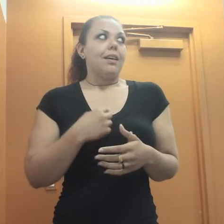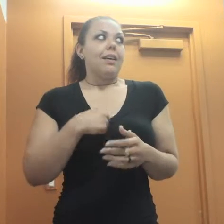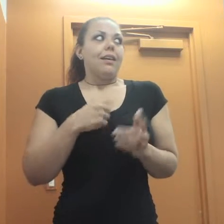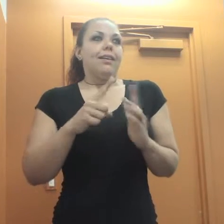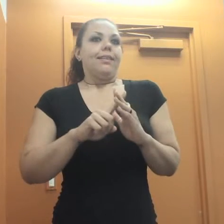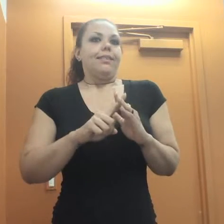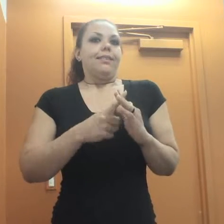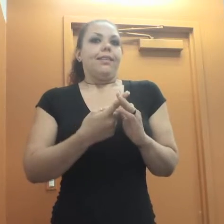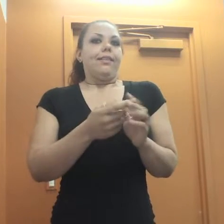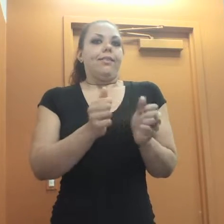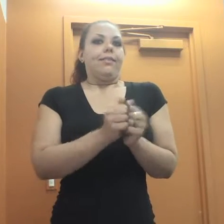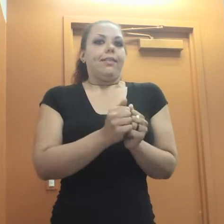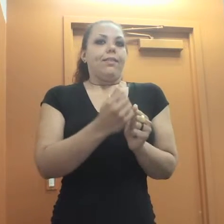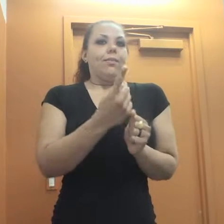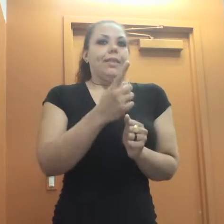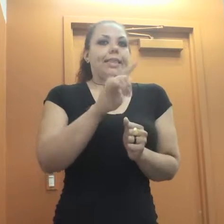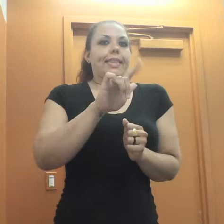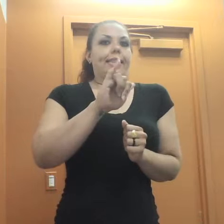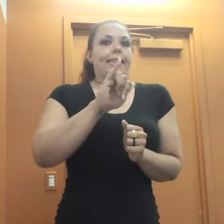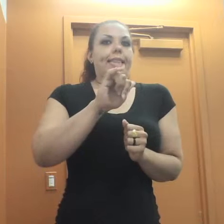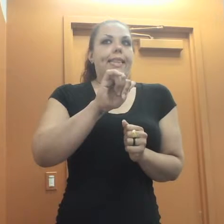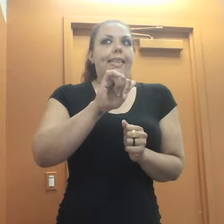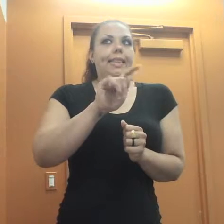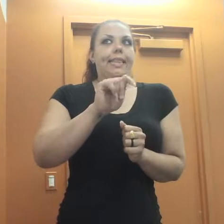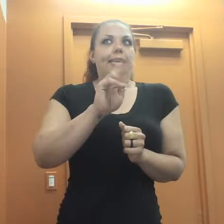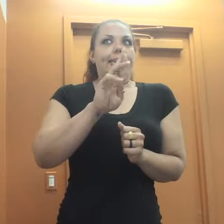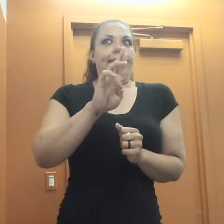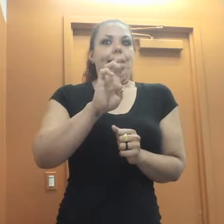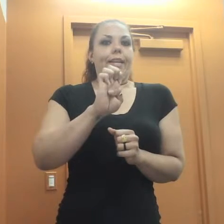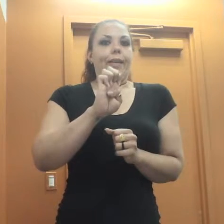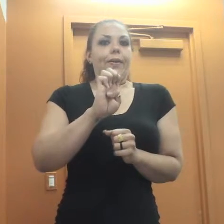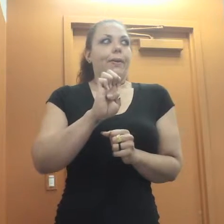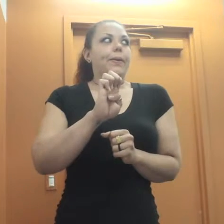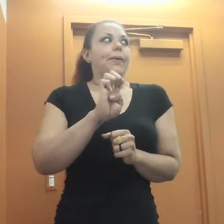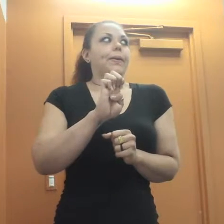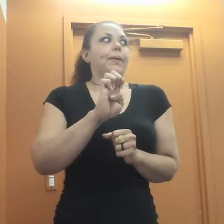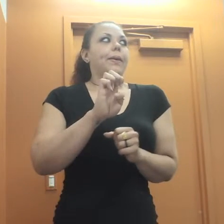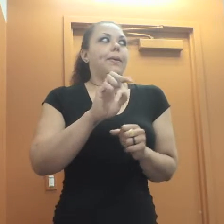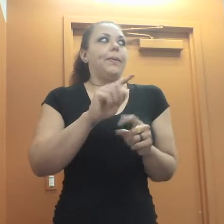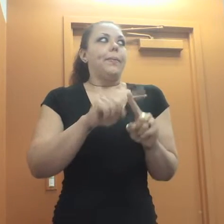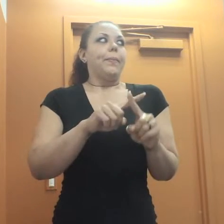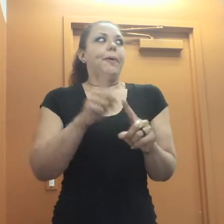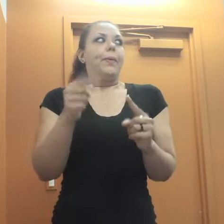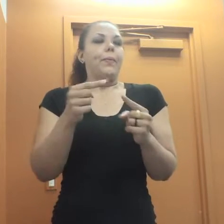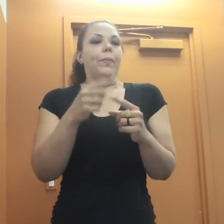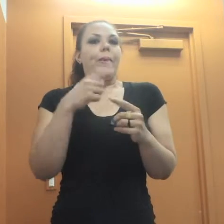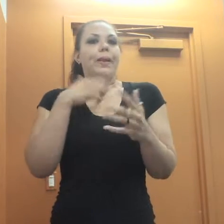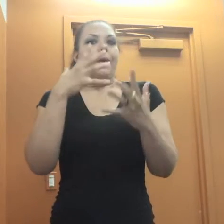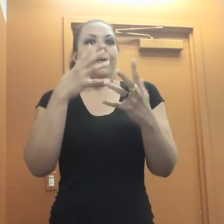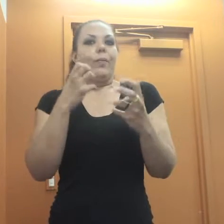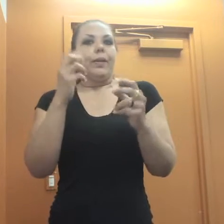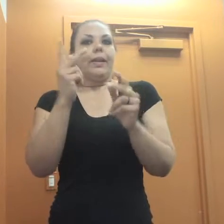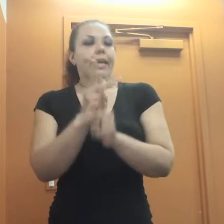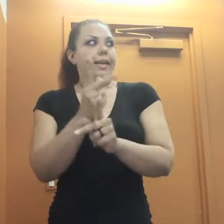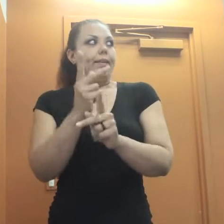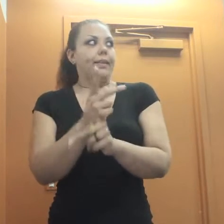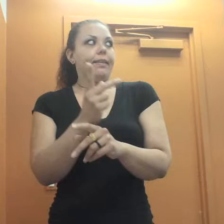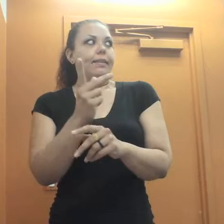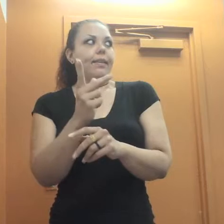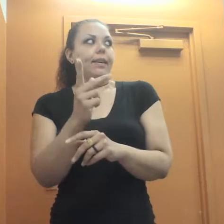per liter of H2S in the container. But when I want to calculate a value for K, I have to use